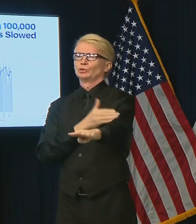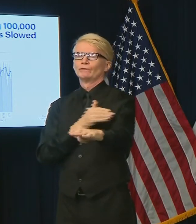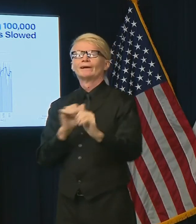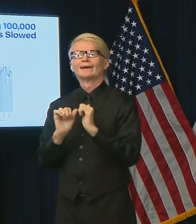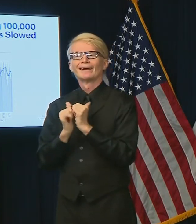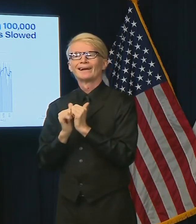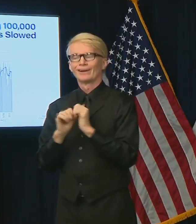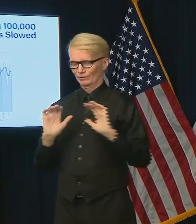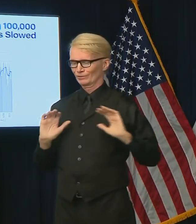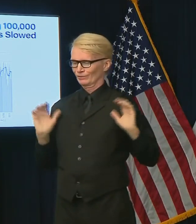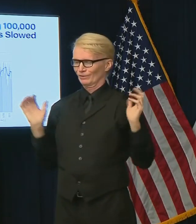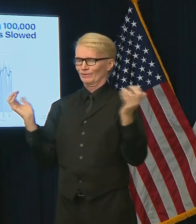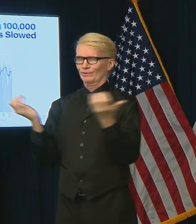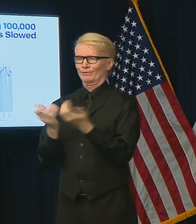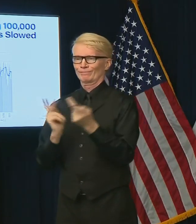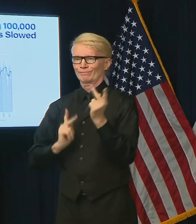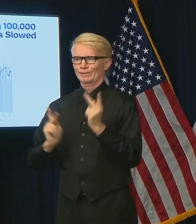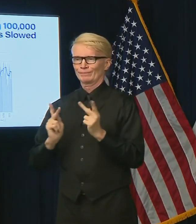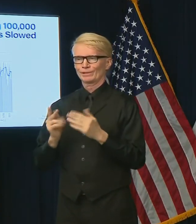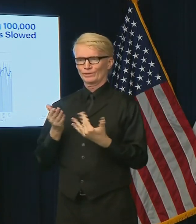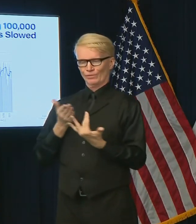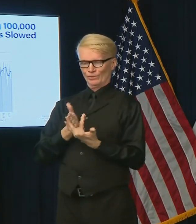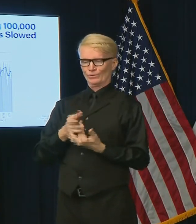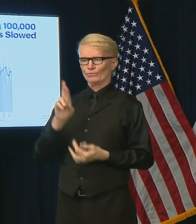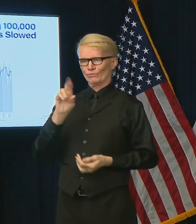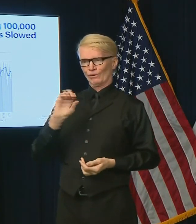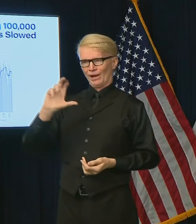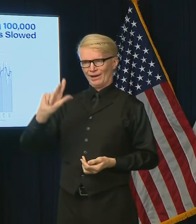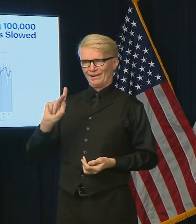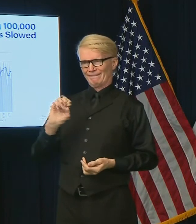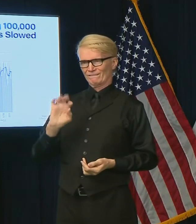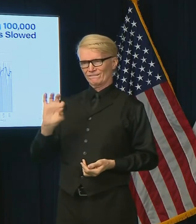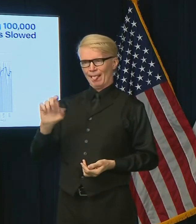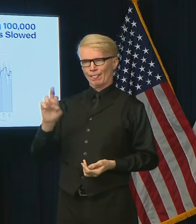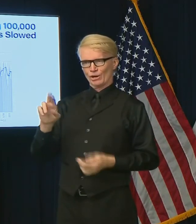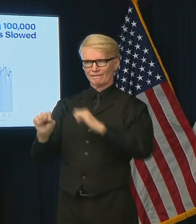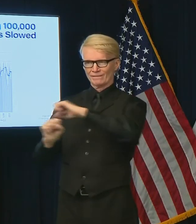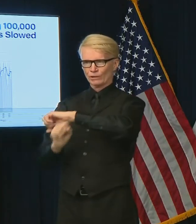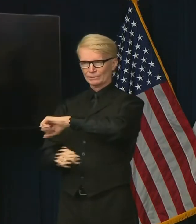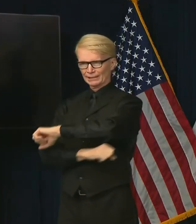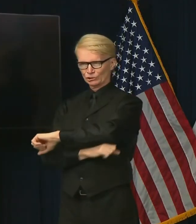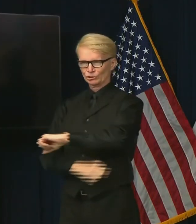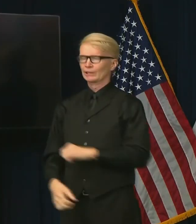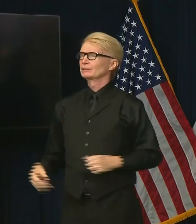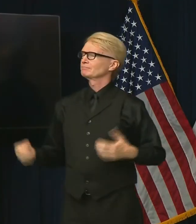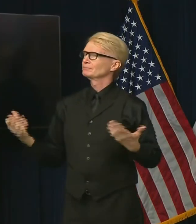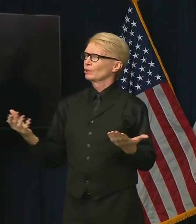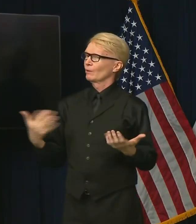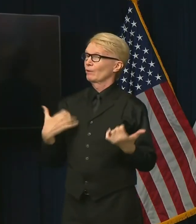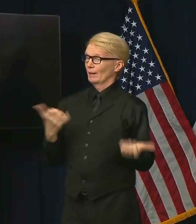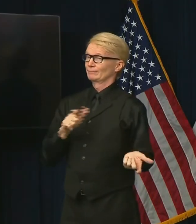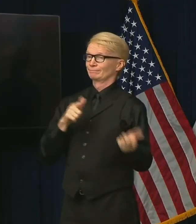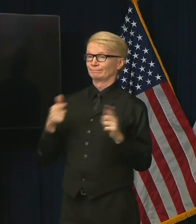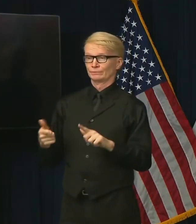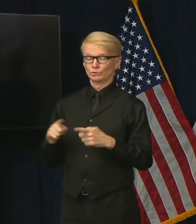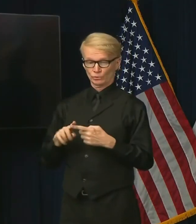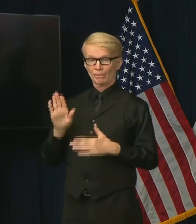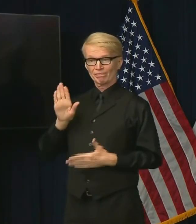the coalition put together by the Rockefeller Foundation. And with that, I'd like to turn it over to